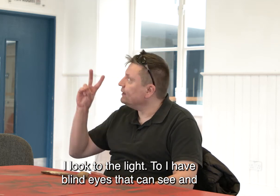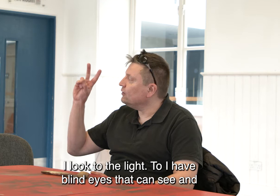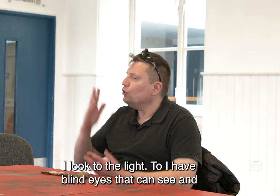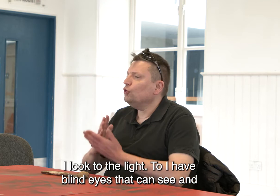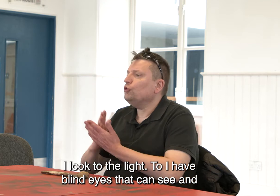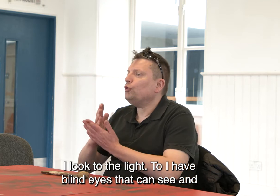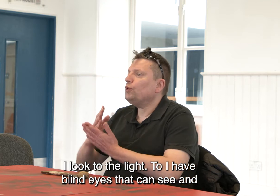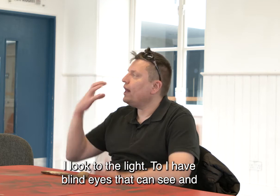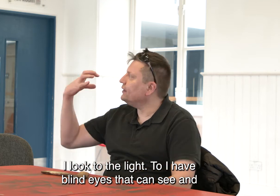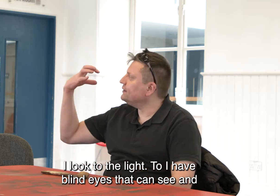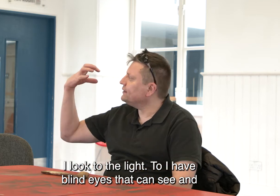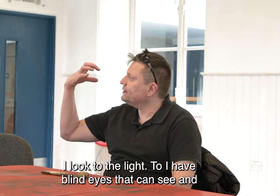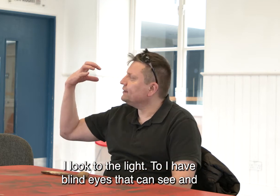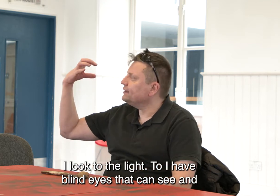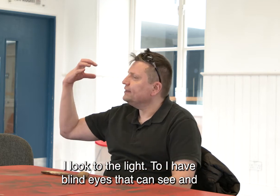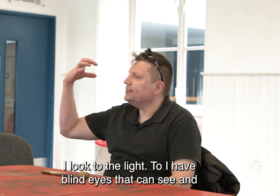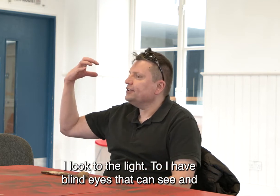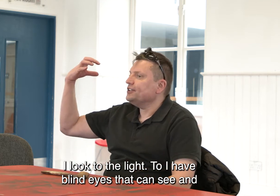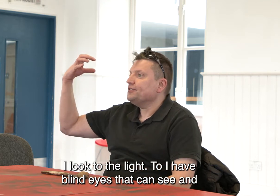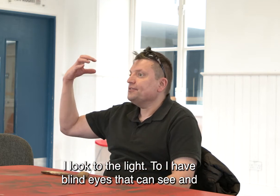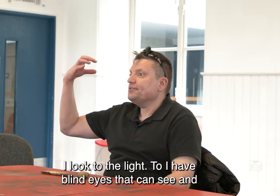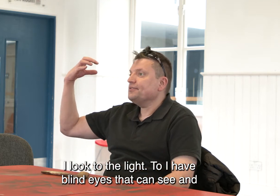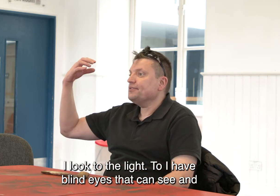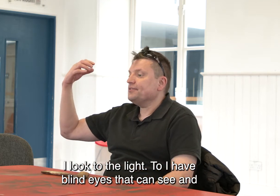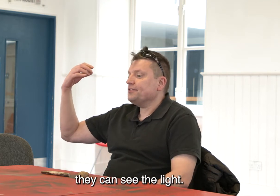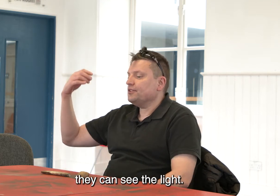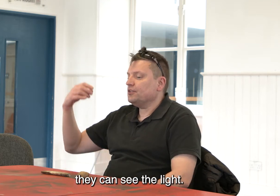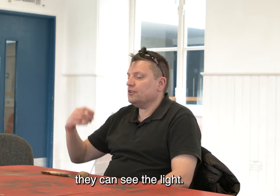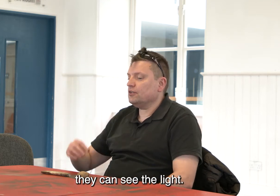I have blind eyes that can see, and they can see the light.